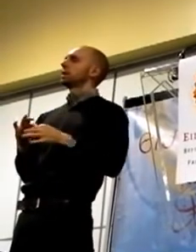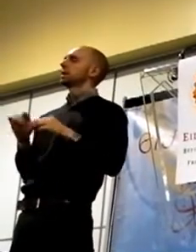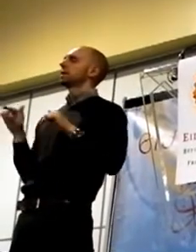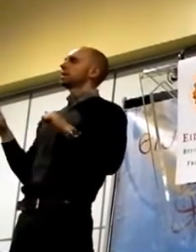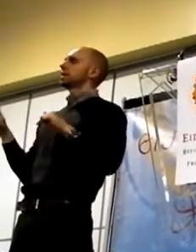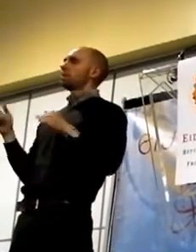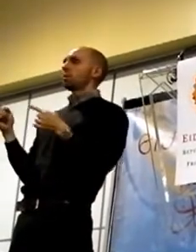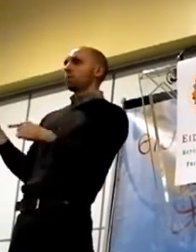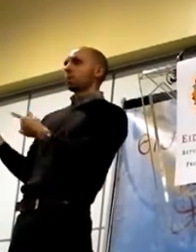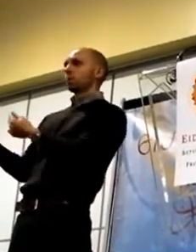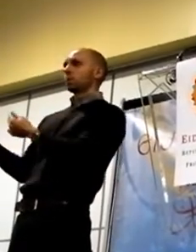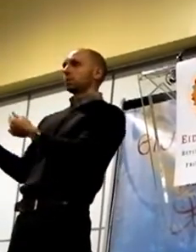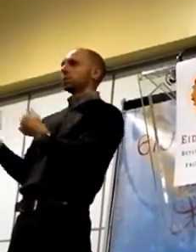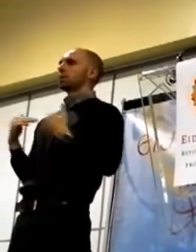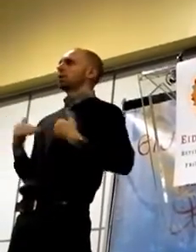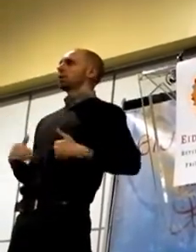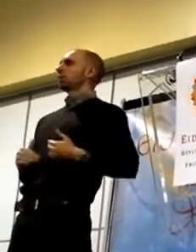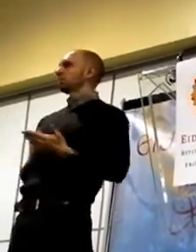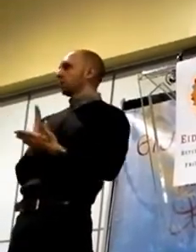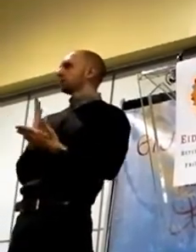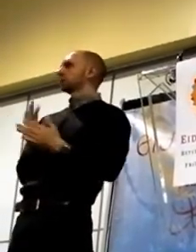The uniqueness of our religion.